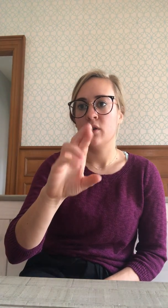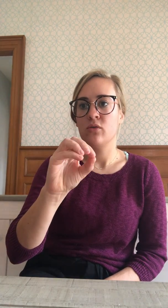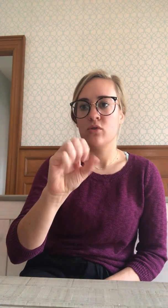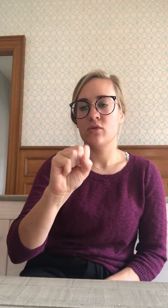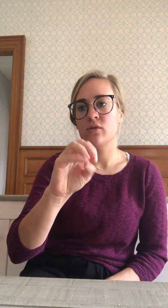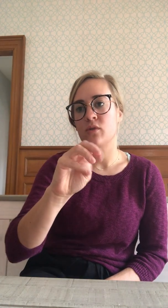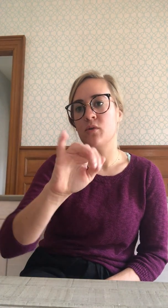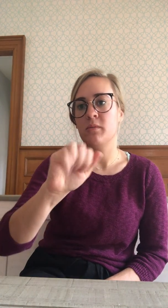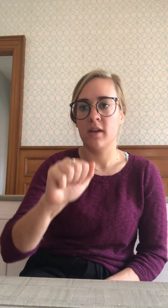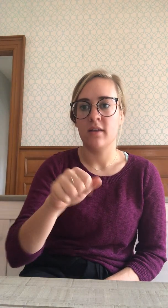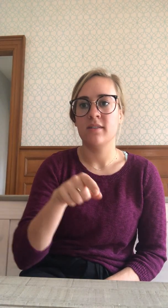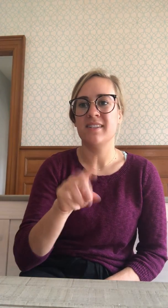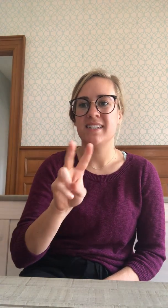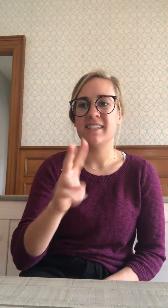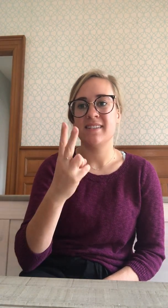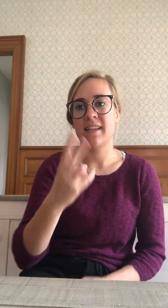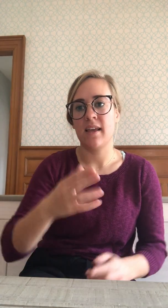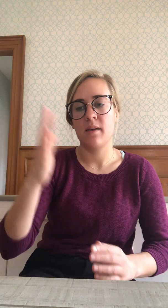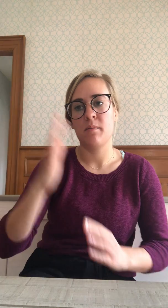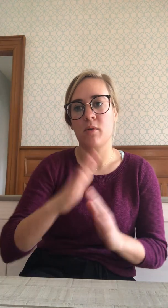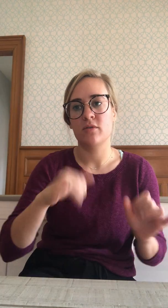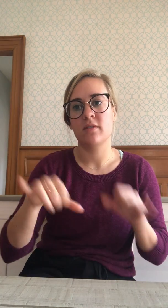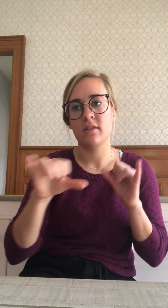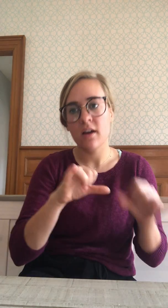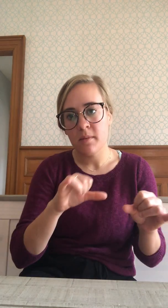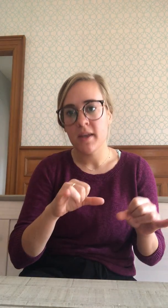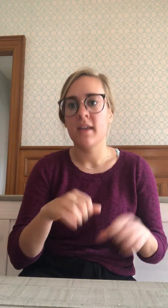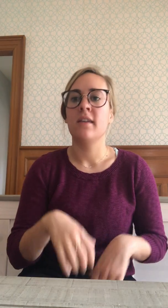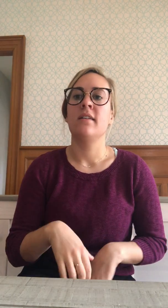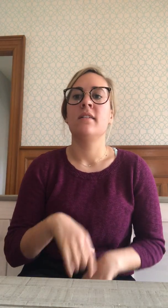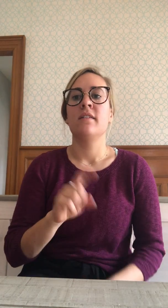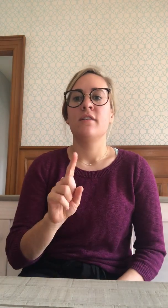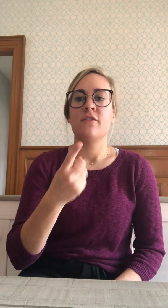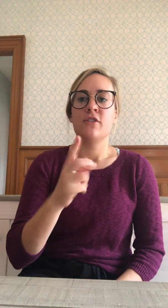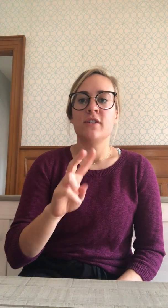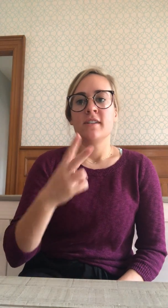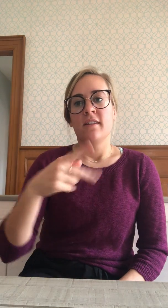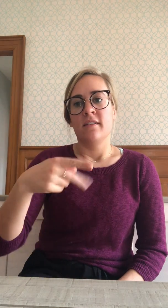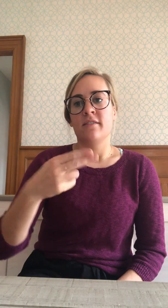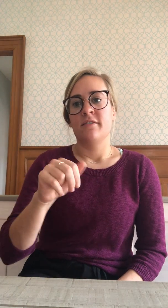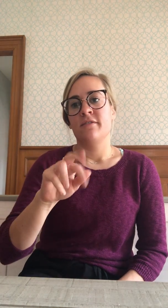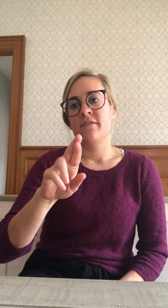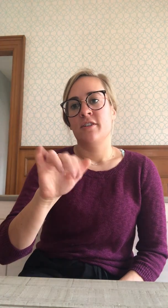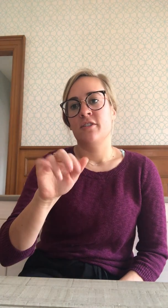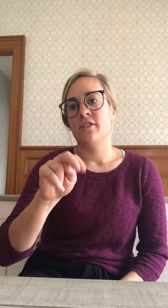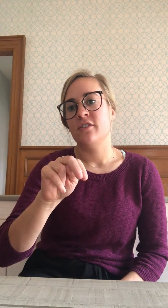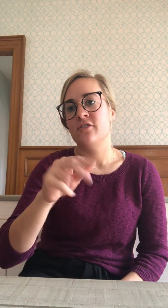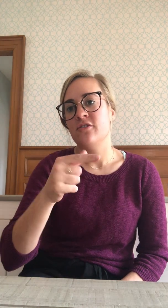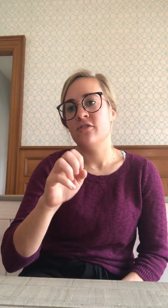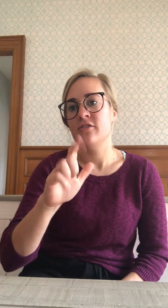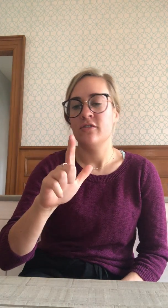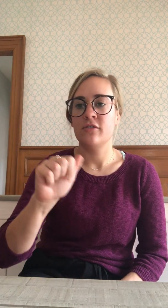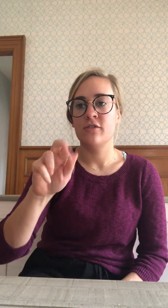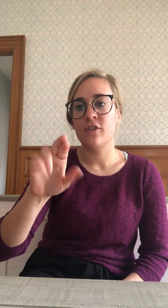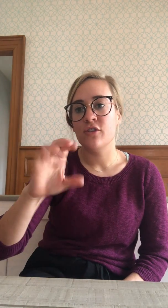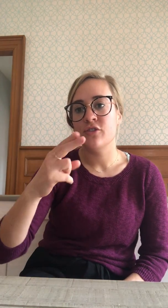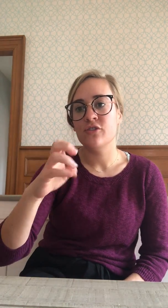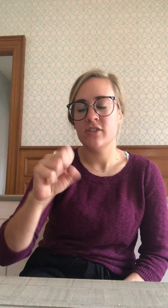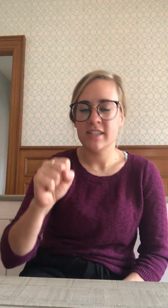palate. It arises from the first and second pharyngeal arches and shares many characteristics with Treacher-Collins syndrome. As